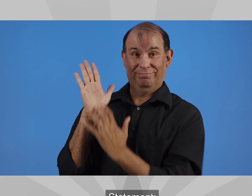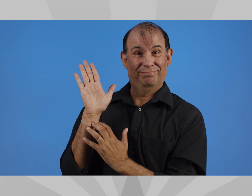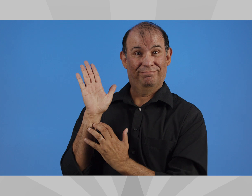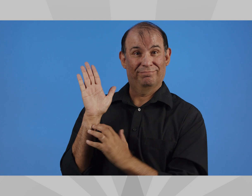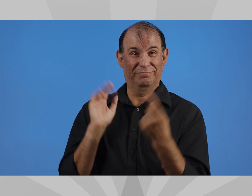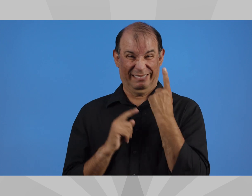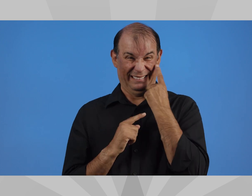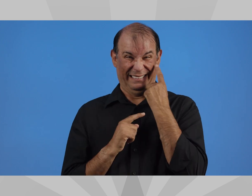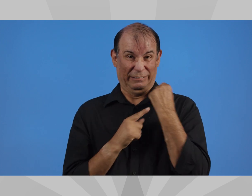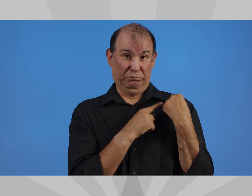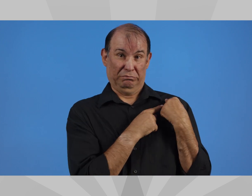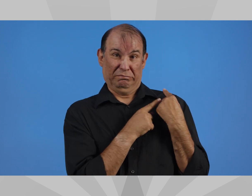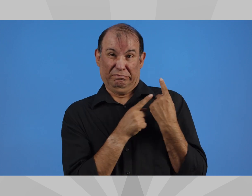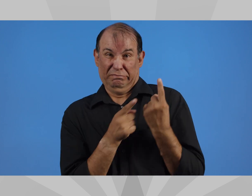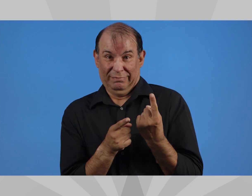Statement.